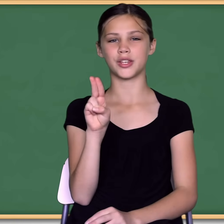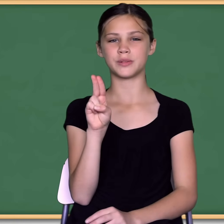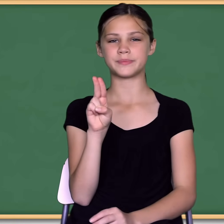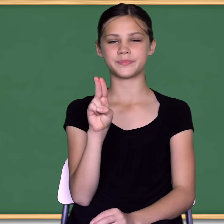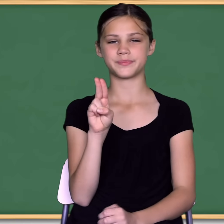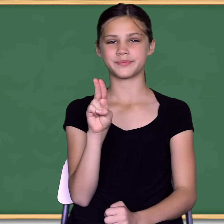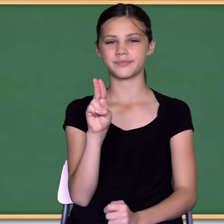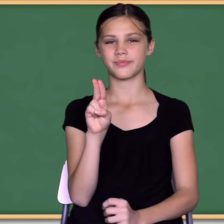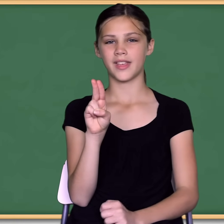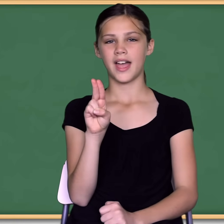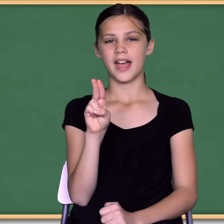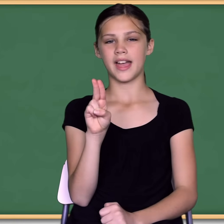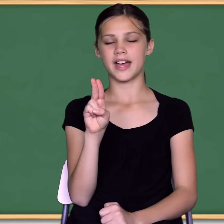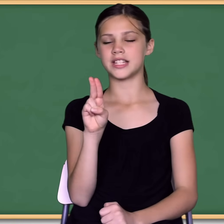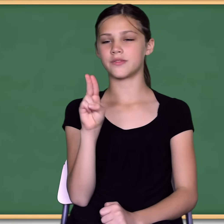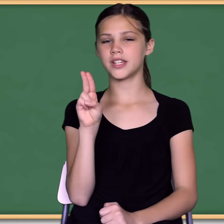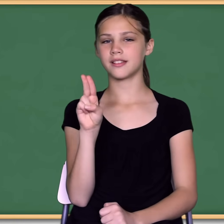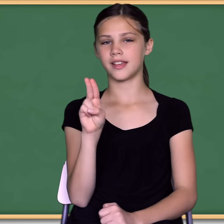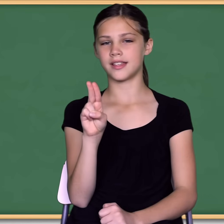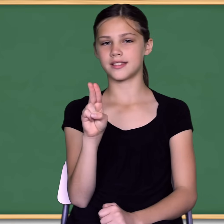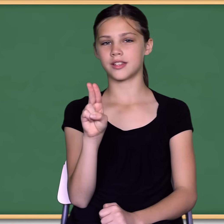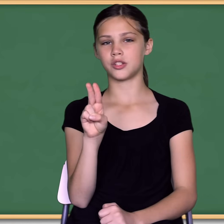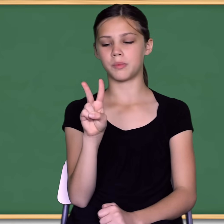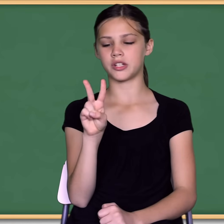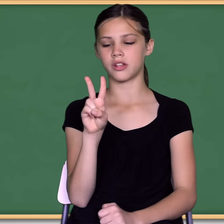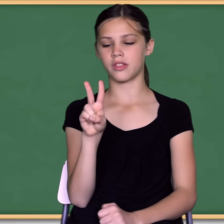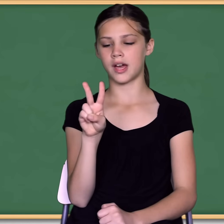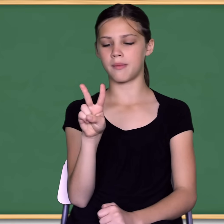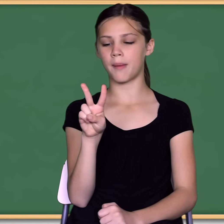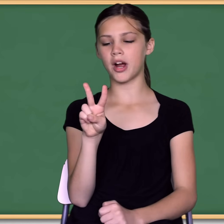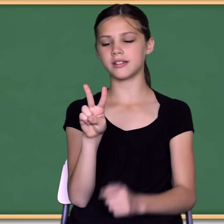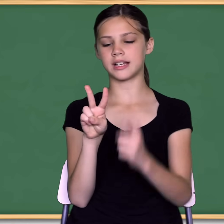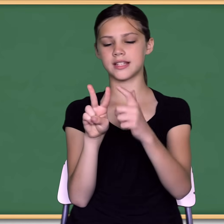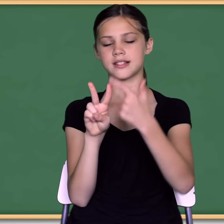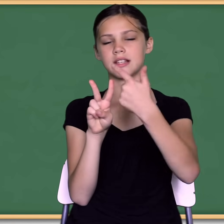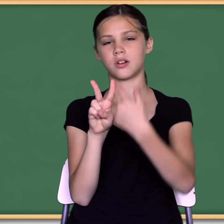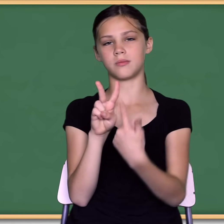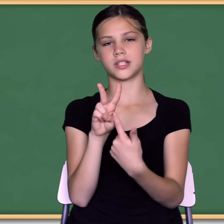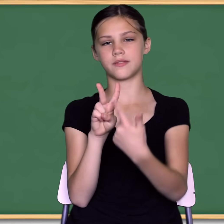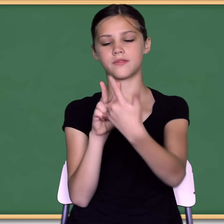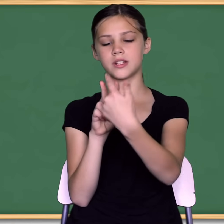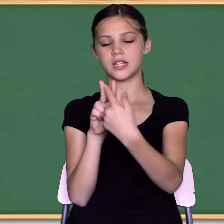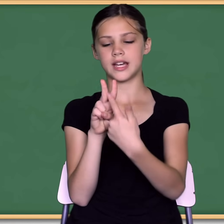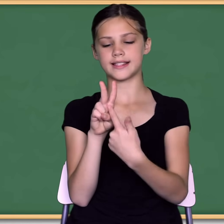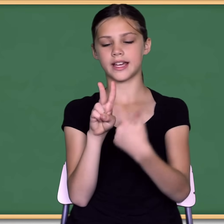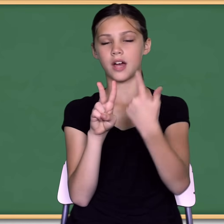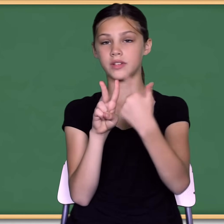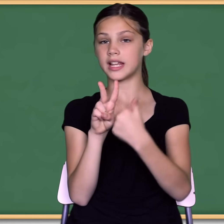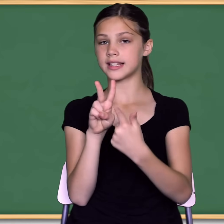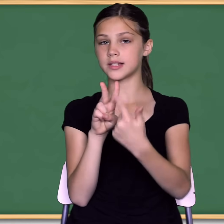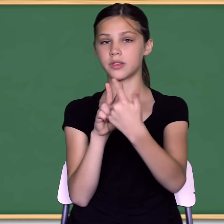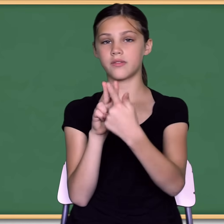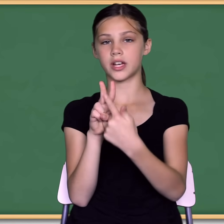U. And V is you put them apart like this, as almost if it's like a V like this with your